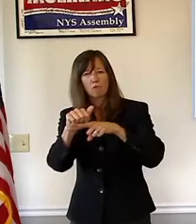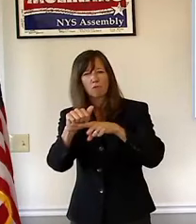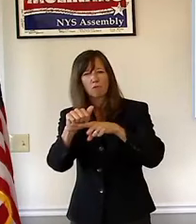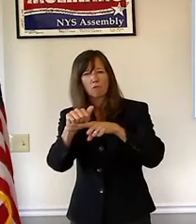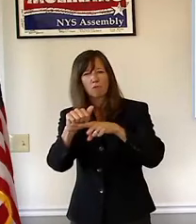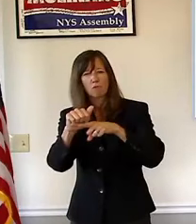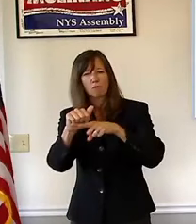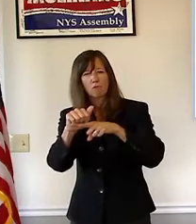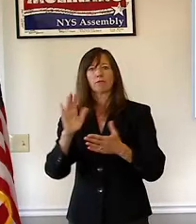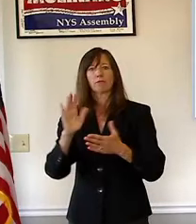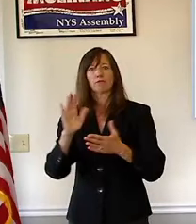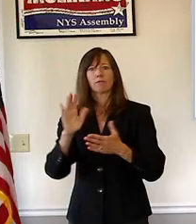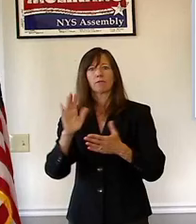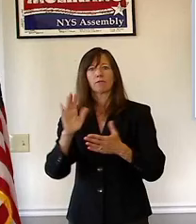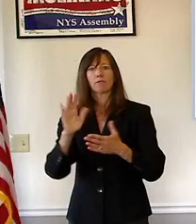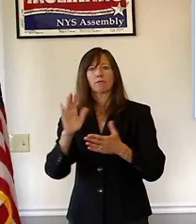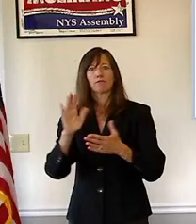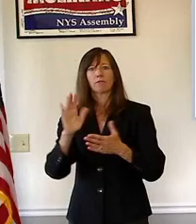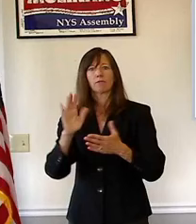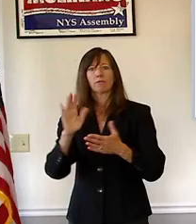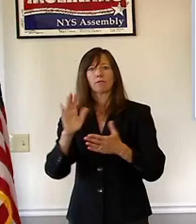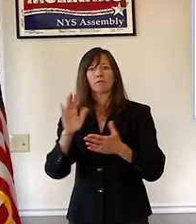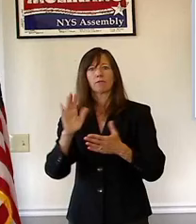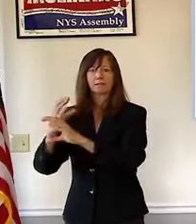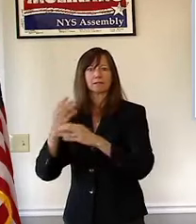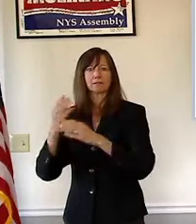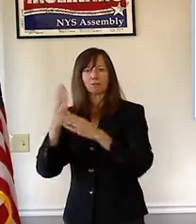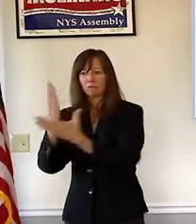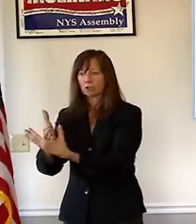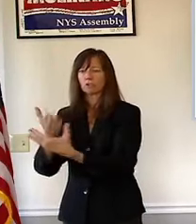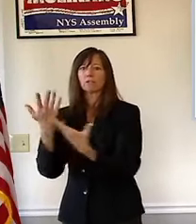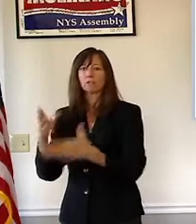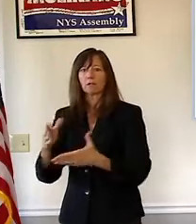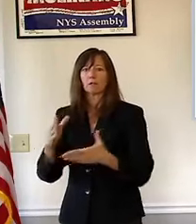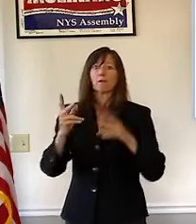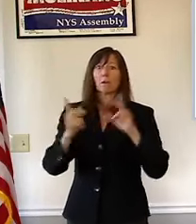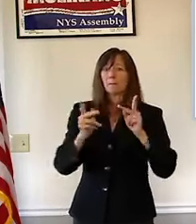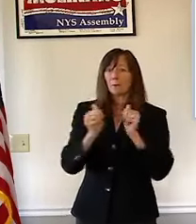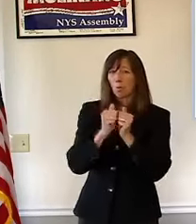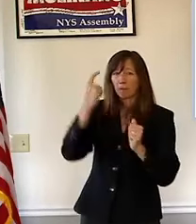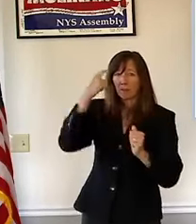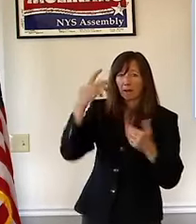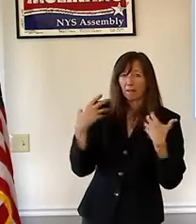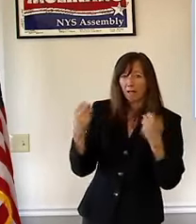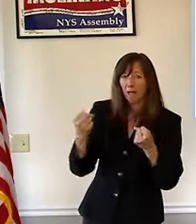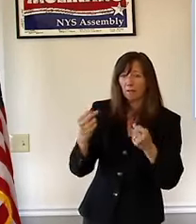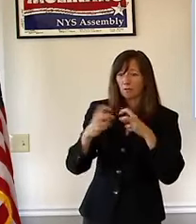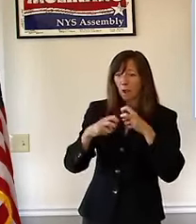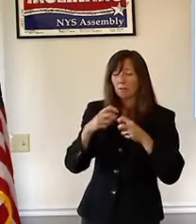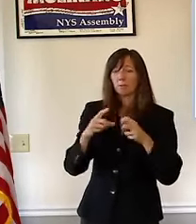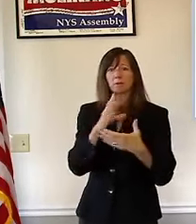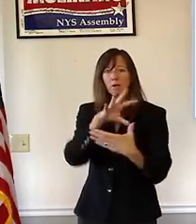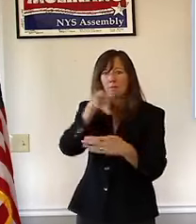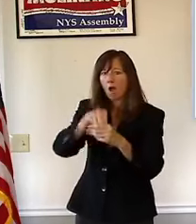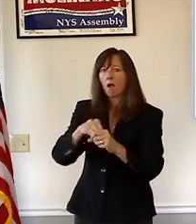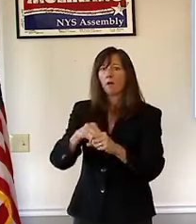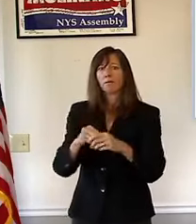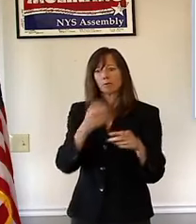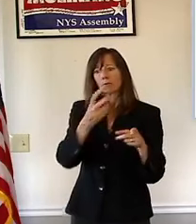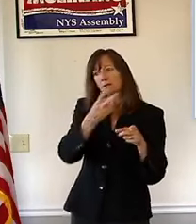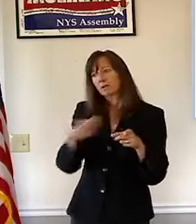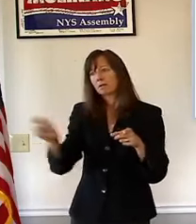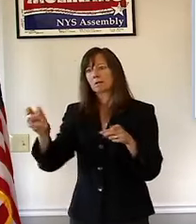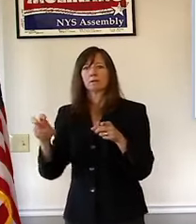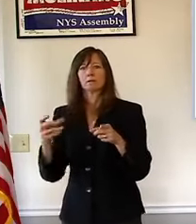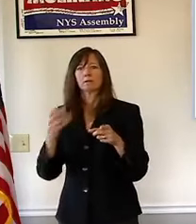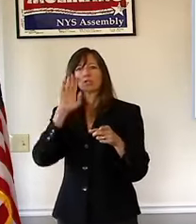because we understand the need to divert people who may have mental illness or mental health concerns from the criminal justice system to a care system. And our